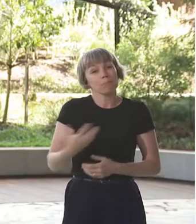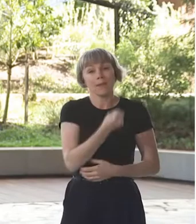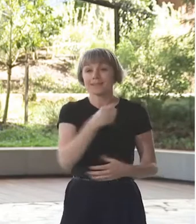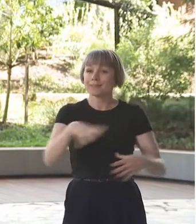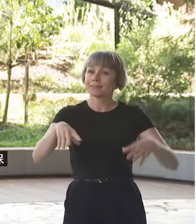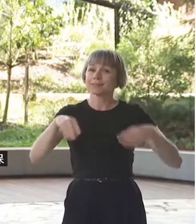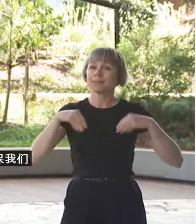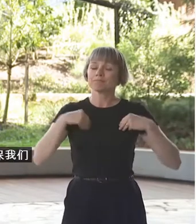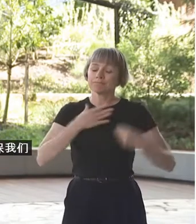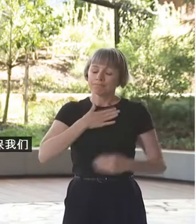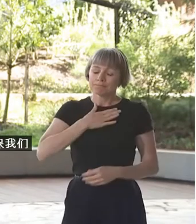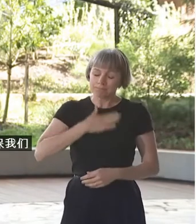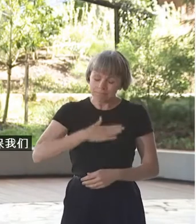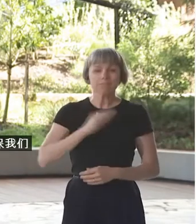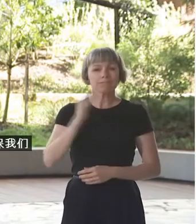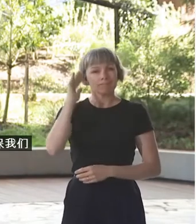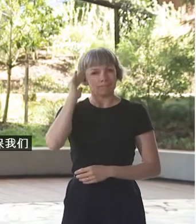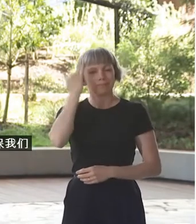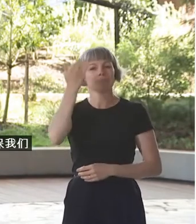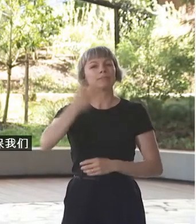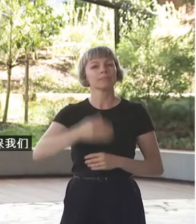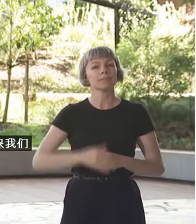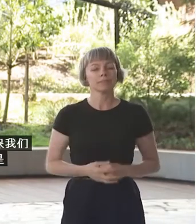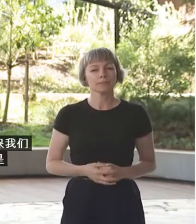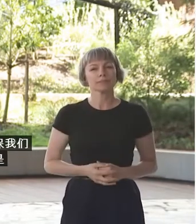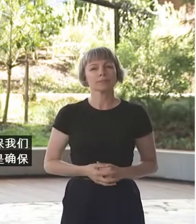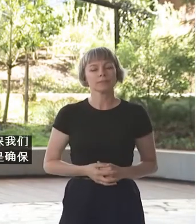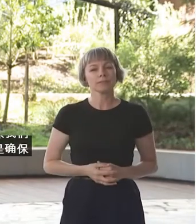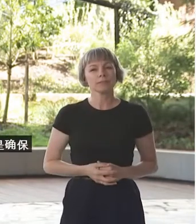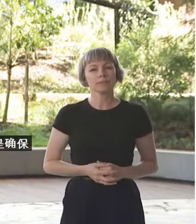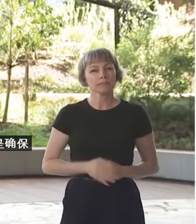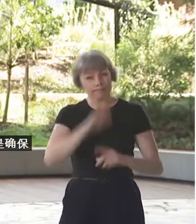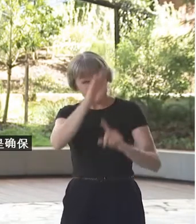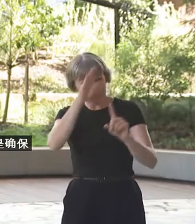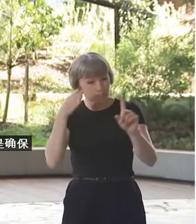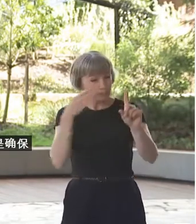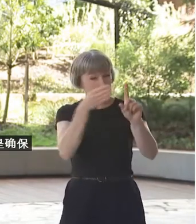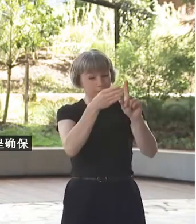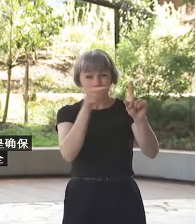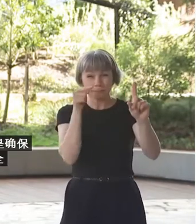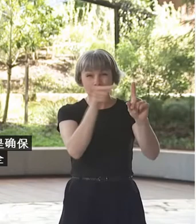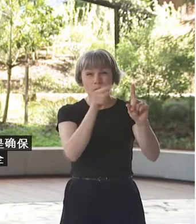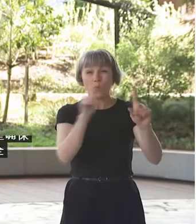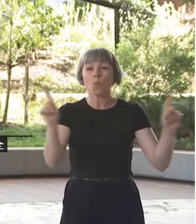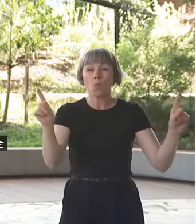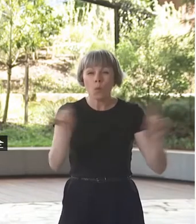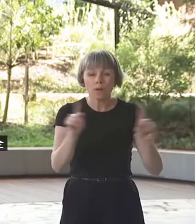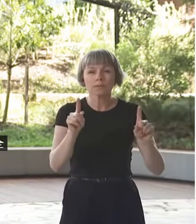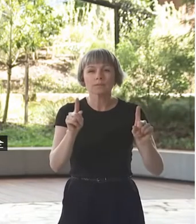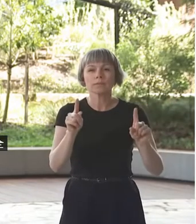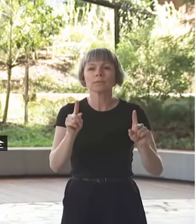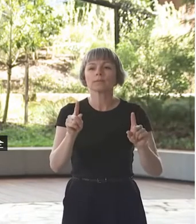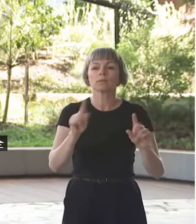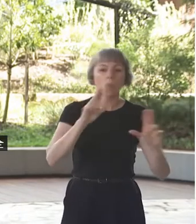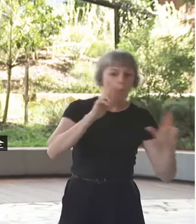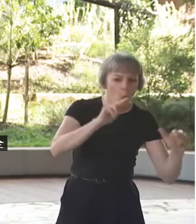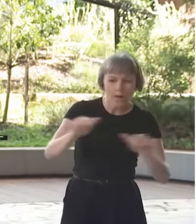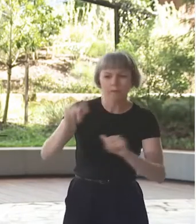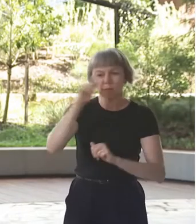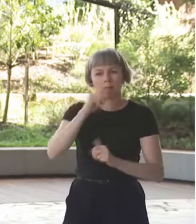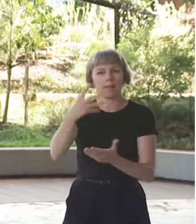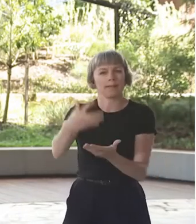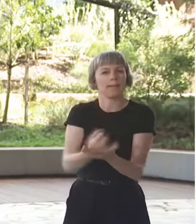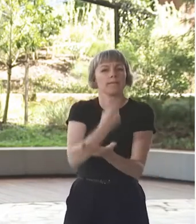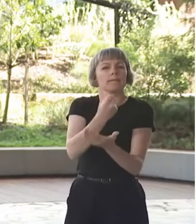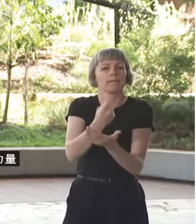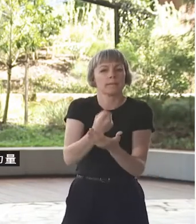we will ensure that we adjust. Our number one focus is to keep people safe. But I have complete confidence that the strength of the